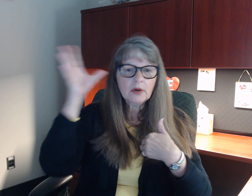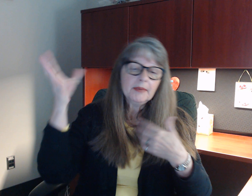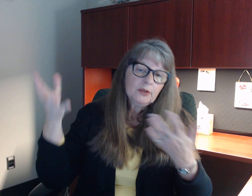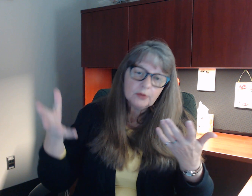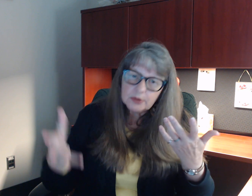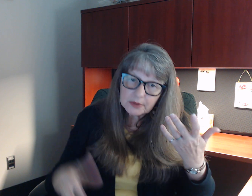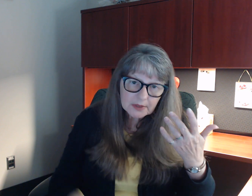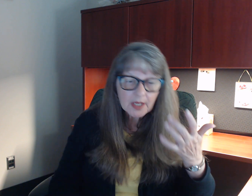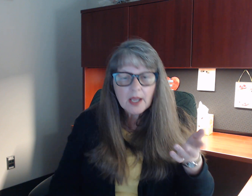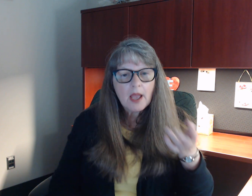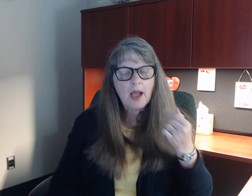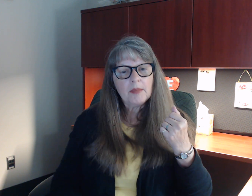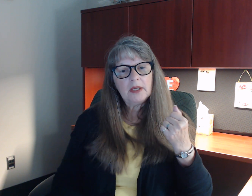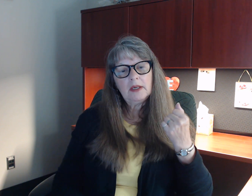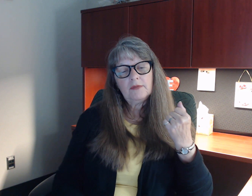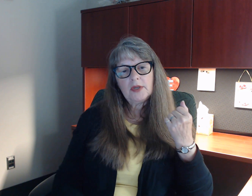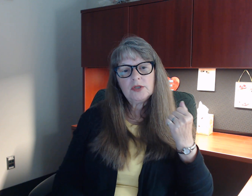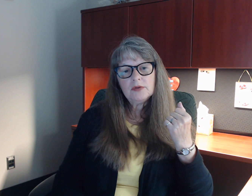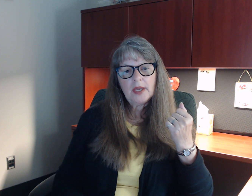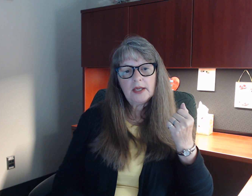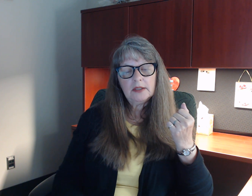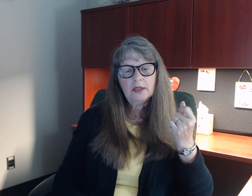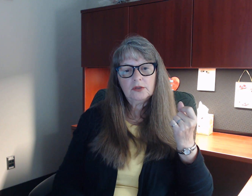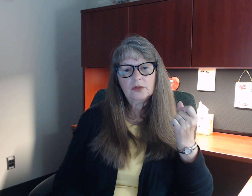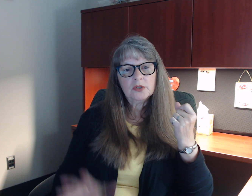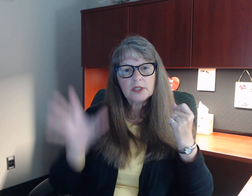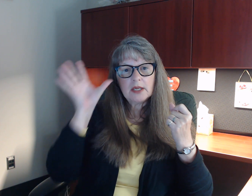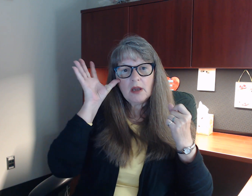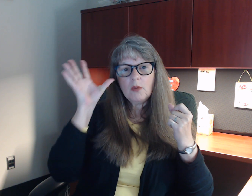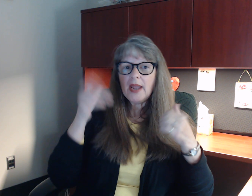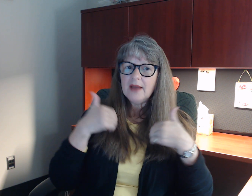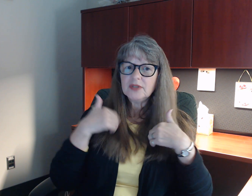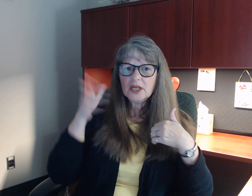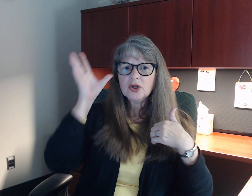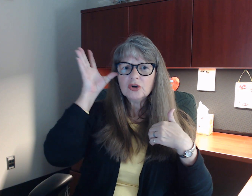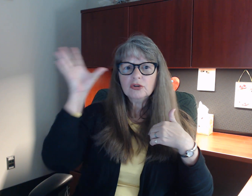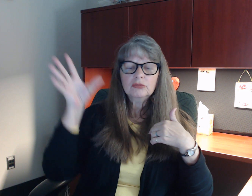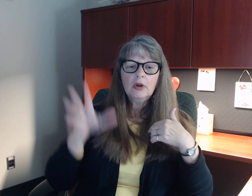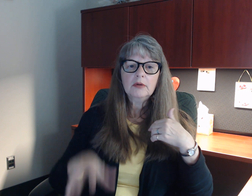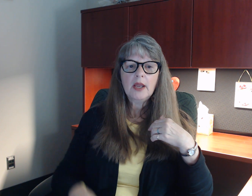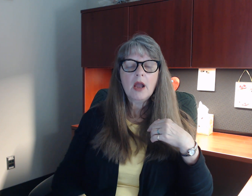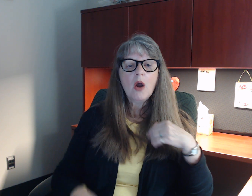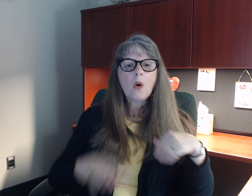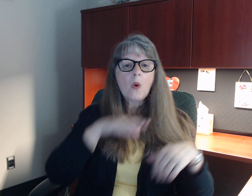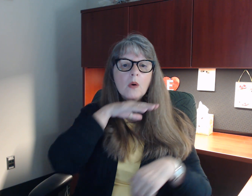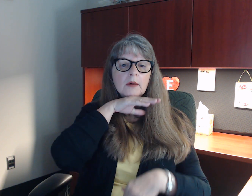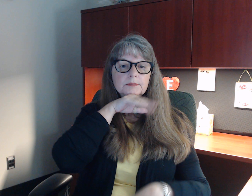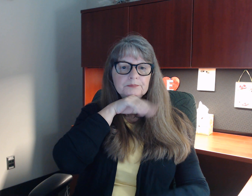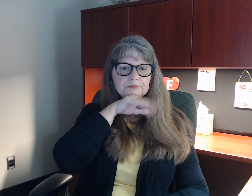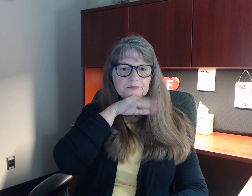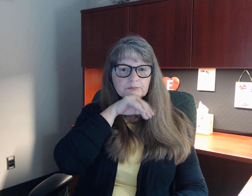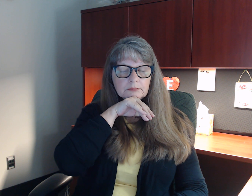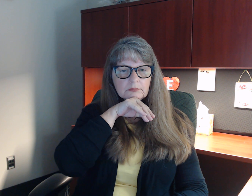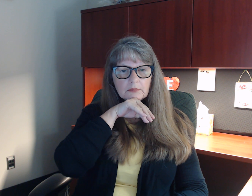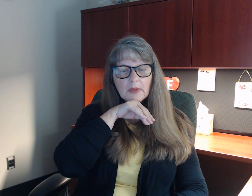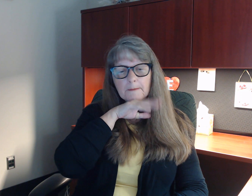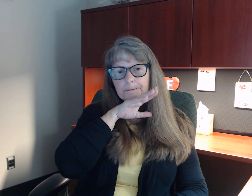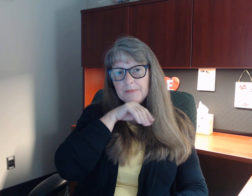mean, you could. I mean, if they do that, you could say, oh, we have deer. Oh yeah, or